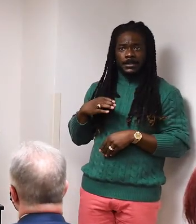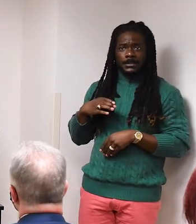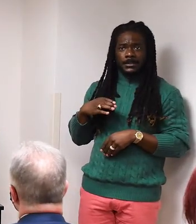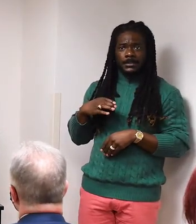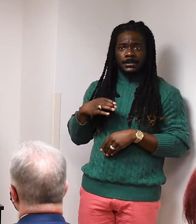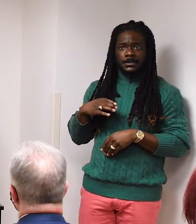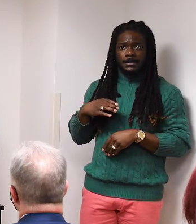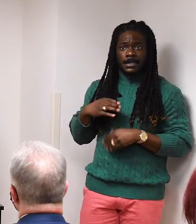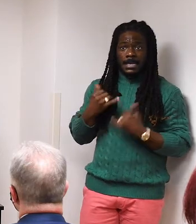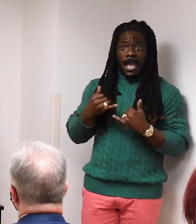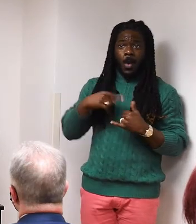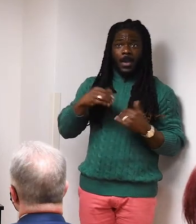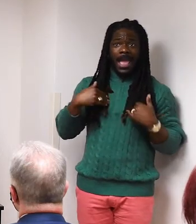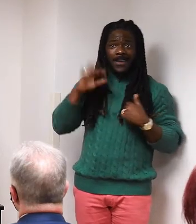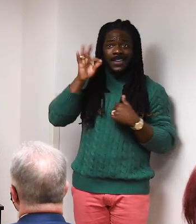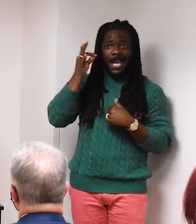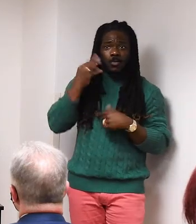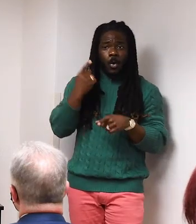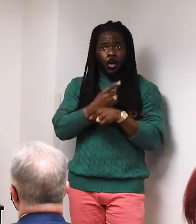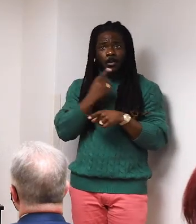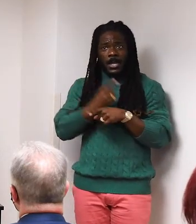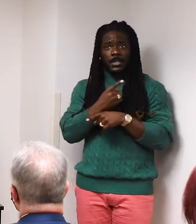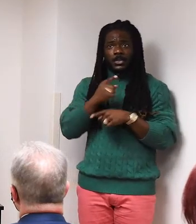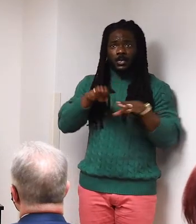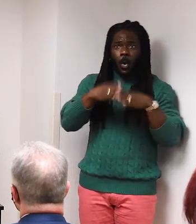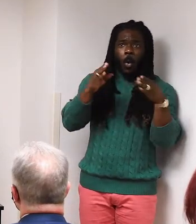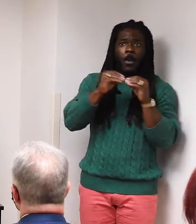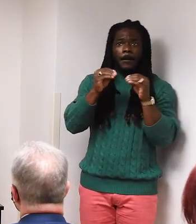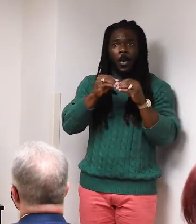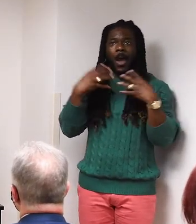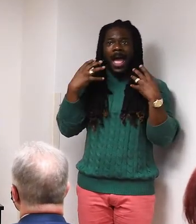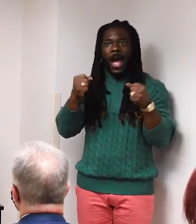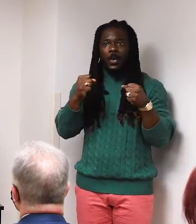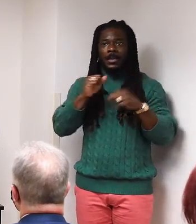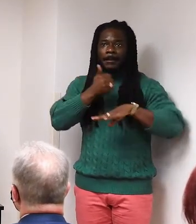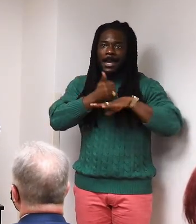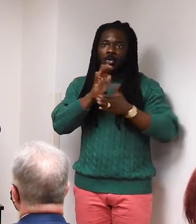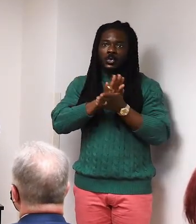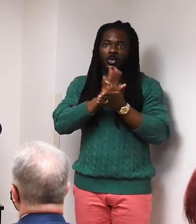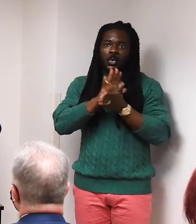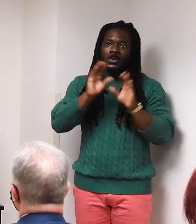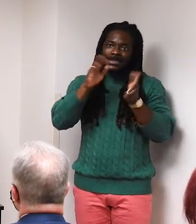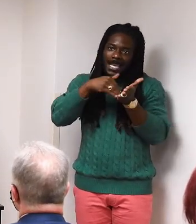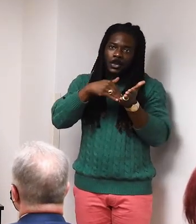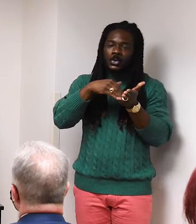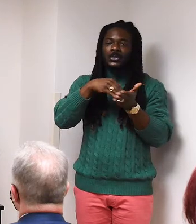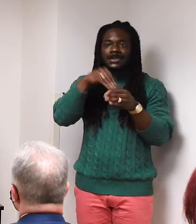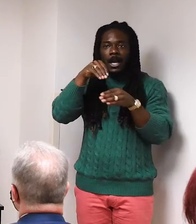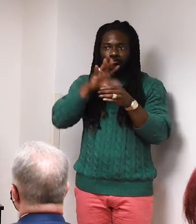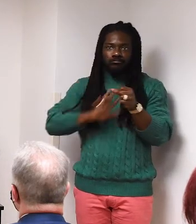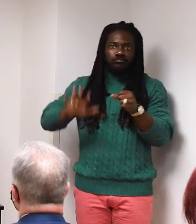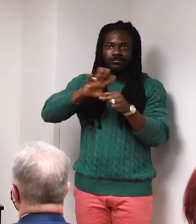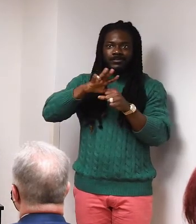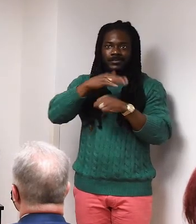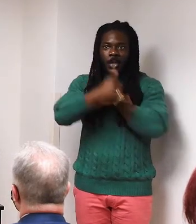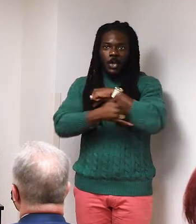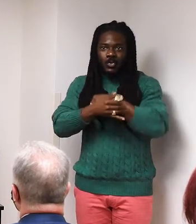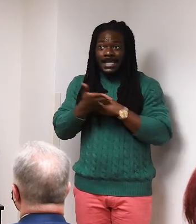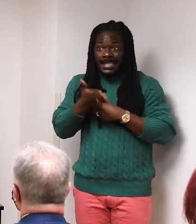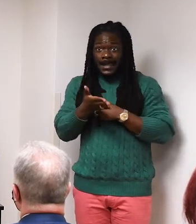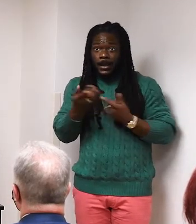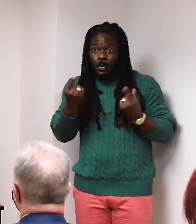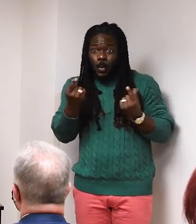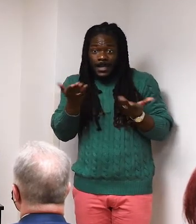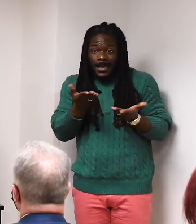now have federal appropriations to open more school-based health centers in Title I schools around the country. What you're doing here in